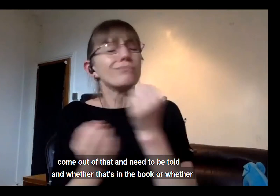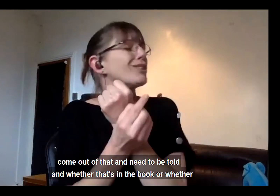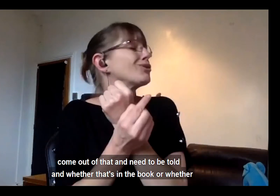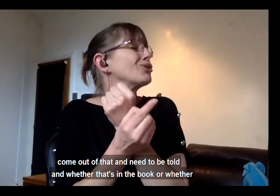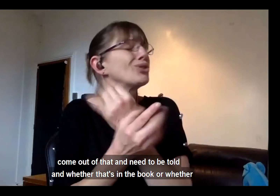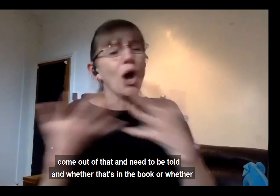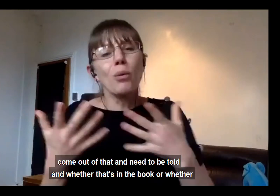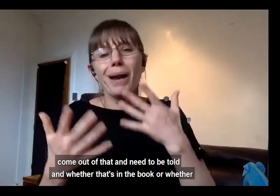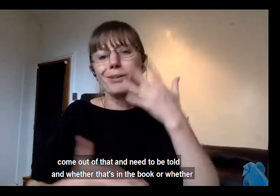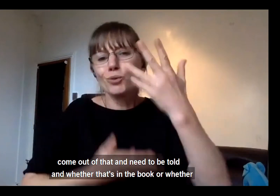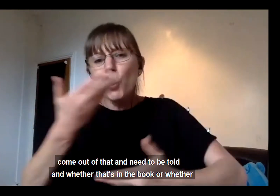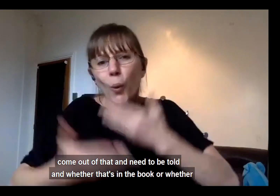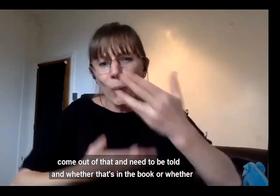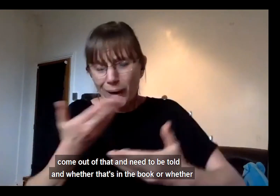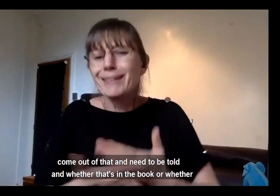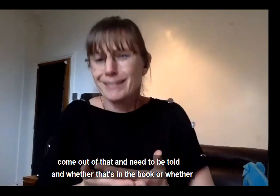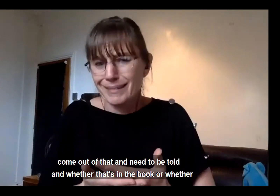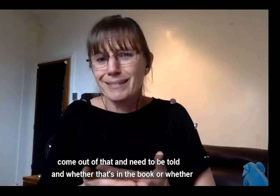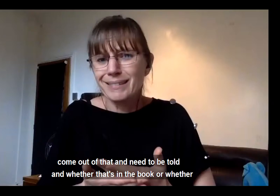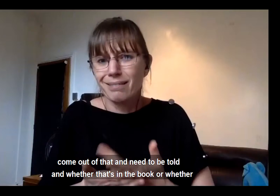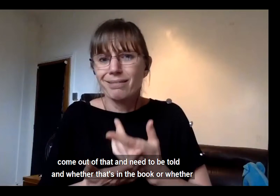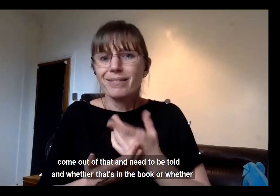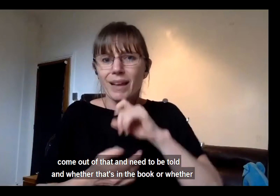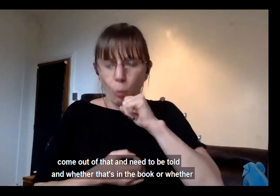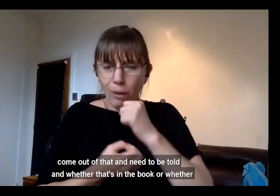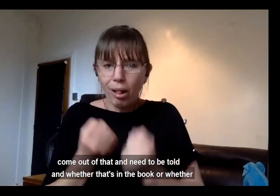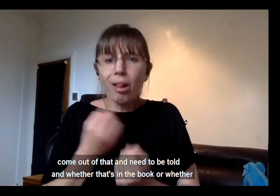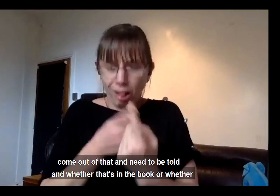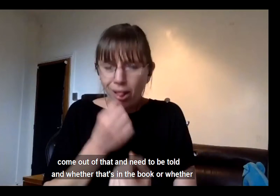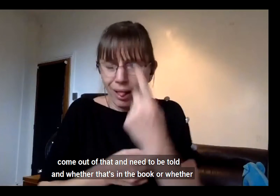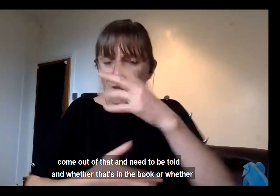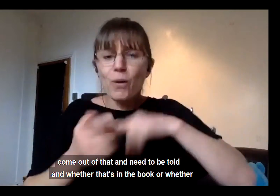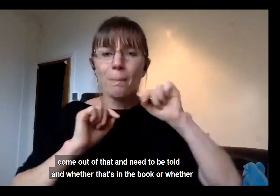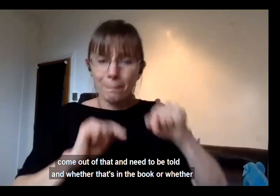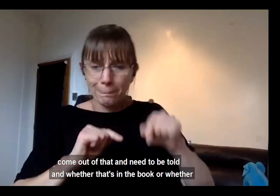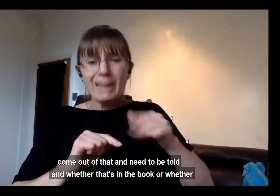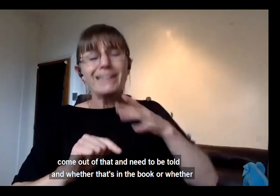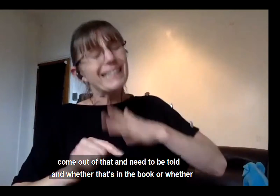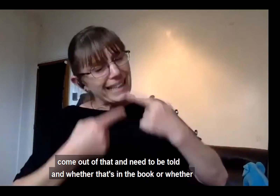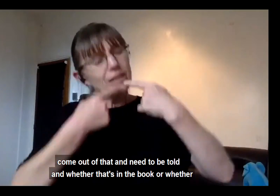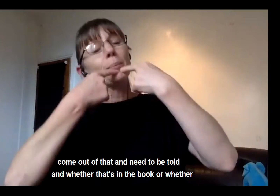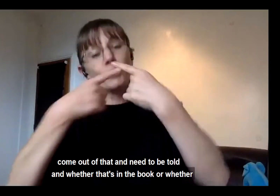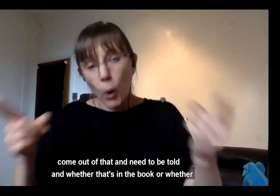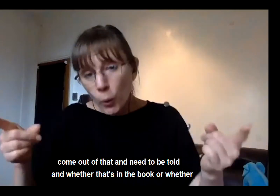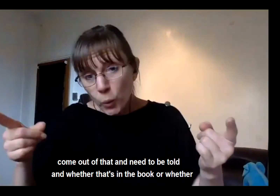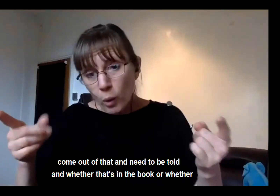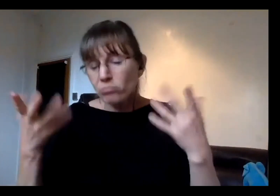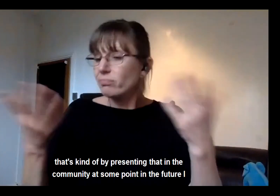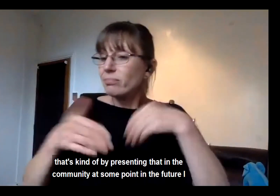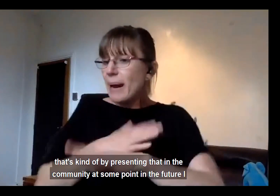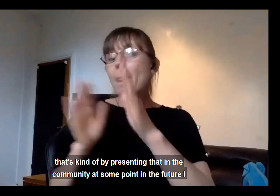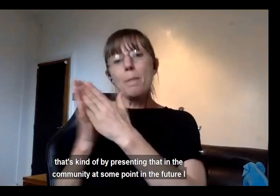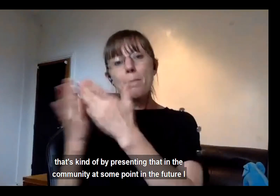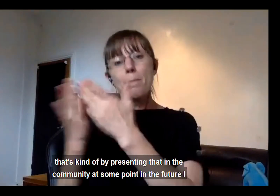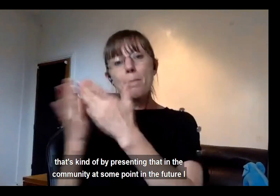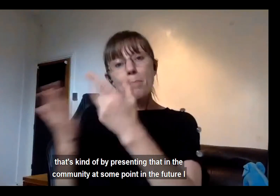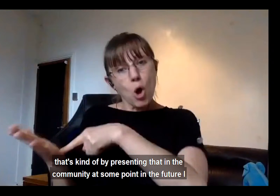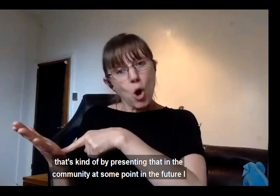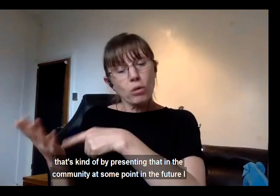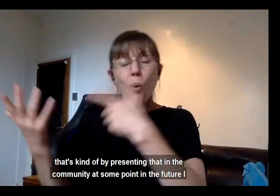stories that seem to kind of come out of that, and that need to be told. And whether that's in the book or whether that's kind